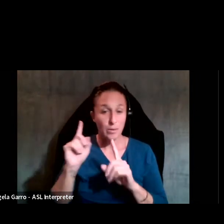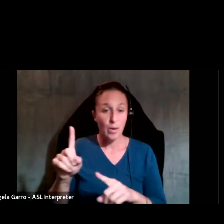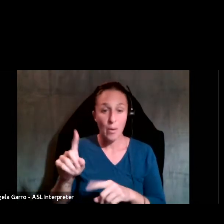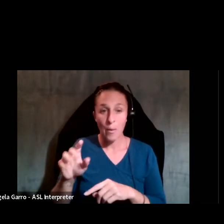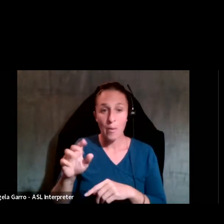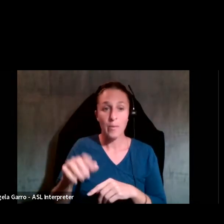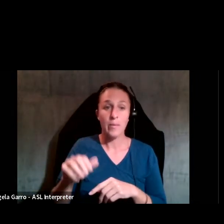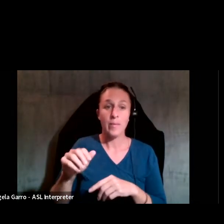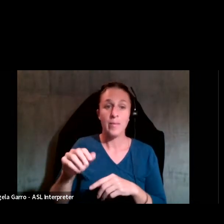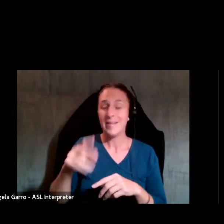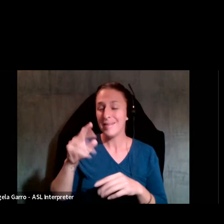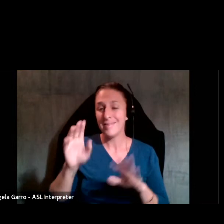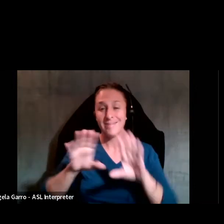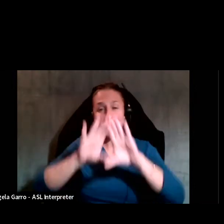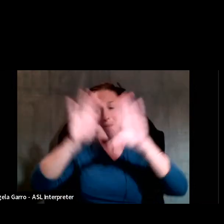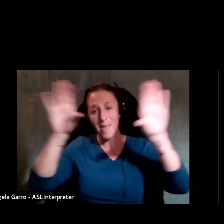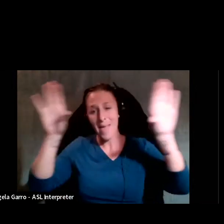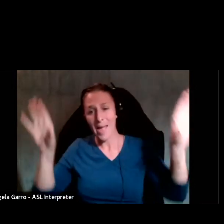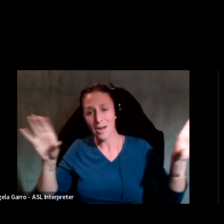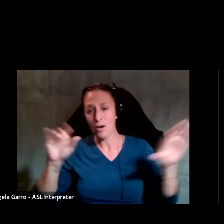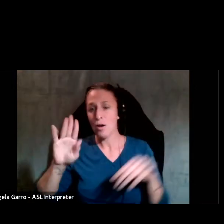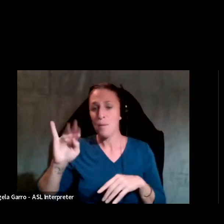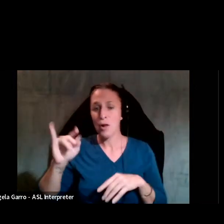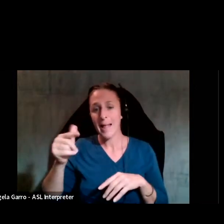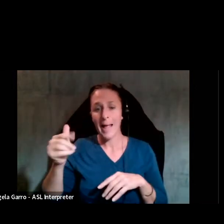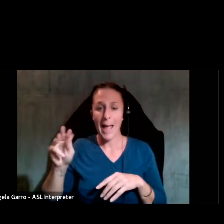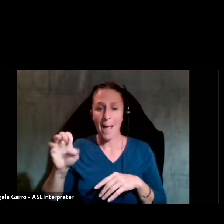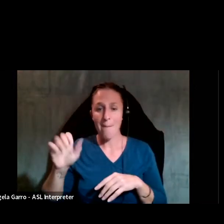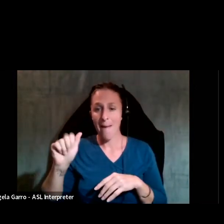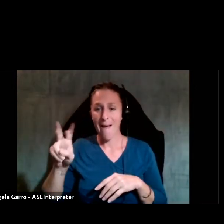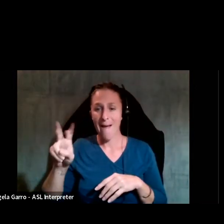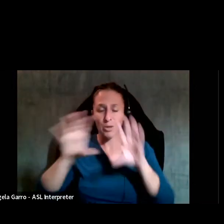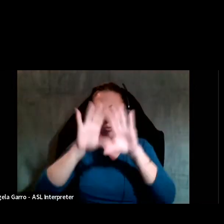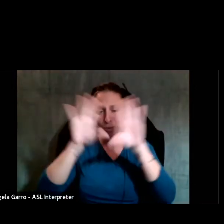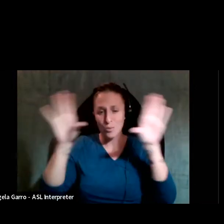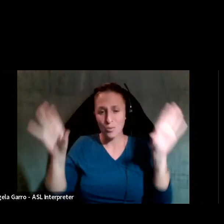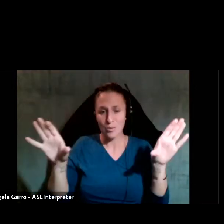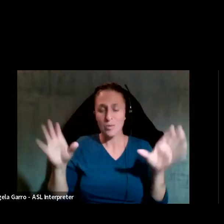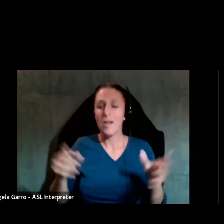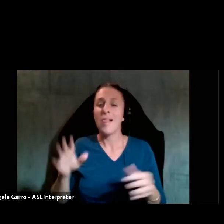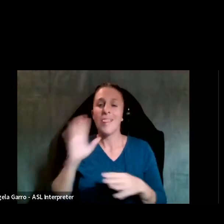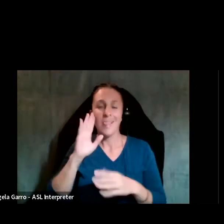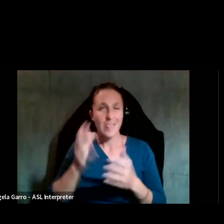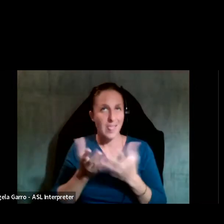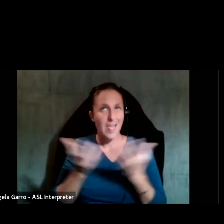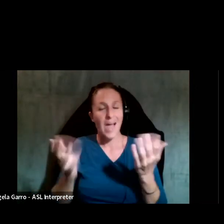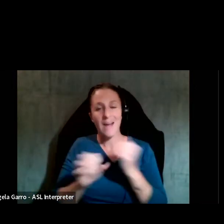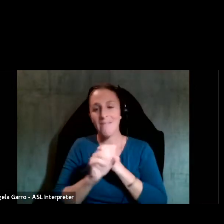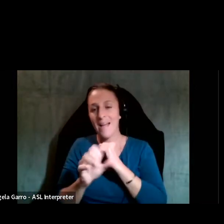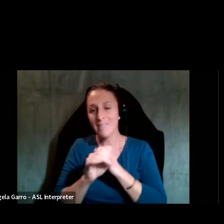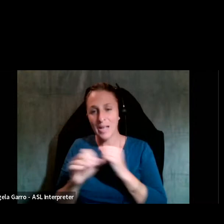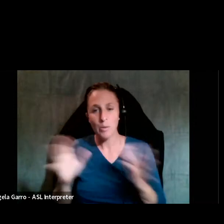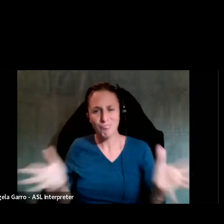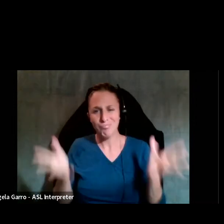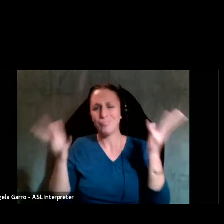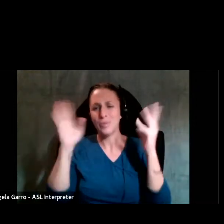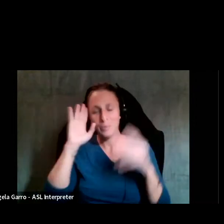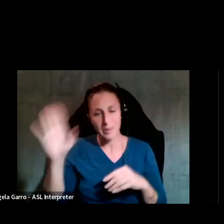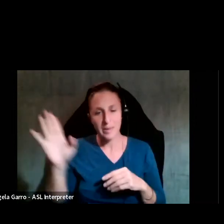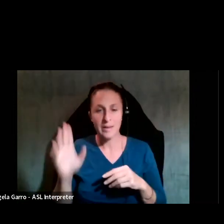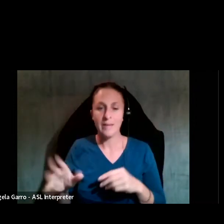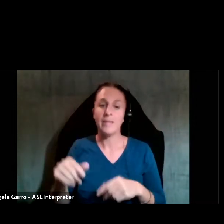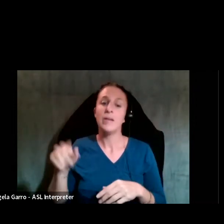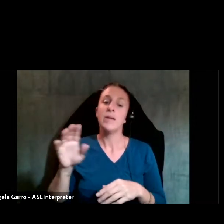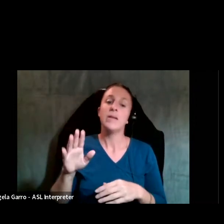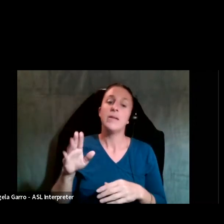the banner across Burlingame Ave, and a lot of advertisement is going to ramp up. We, Burlingame High School and the Alumni